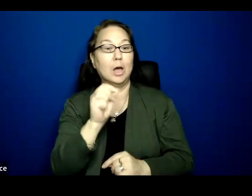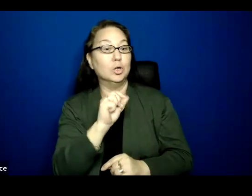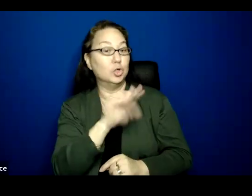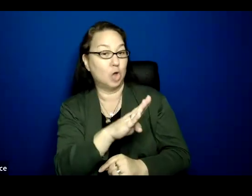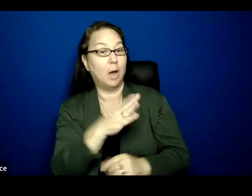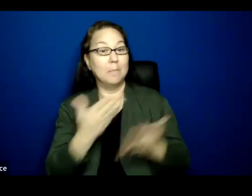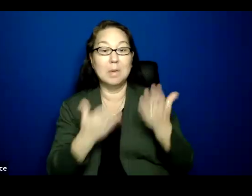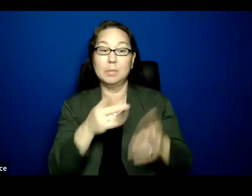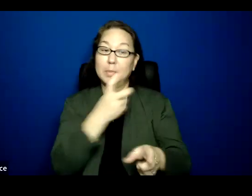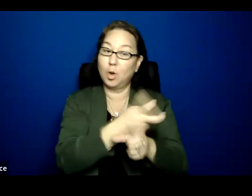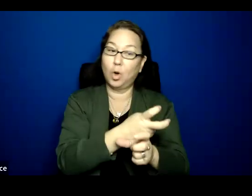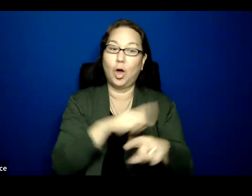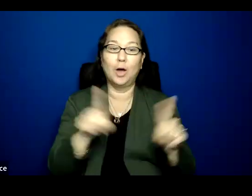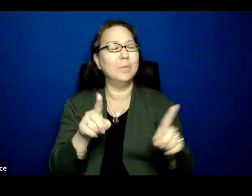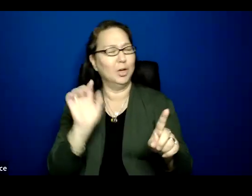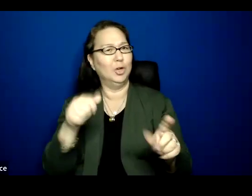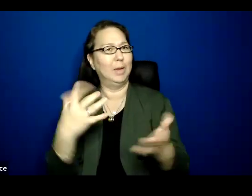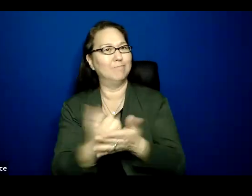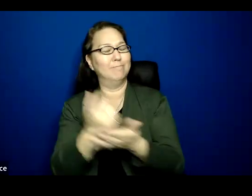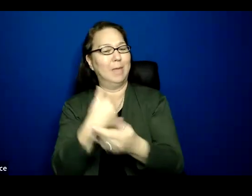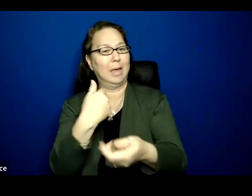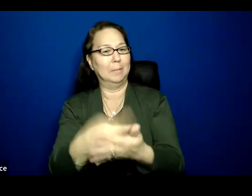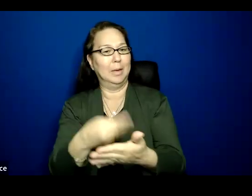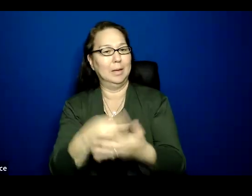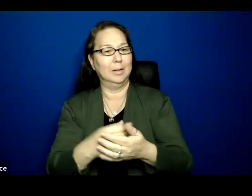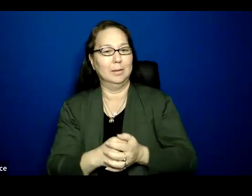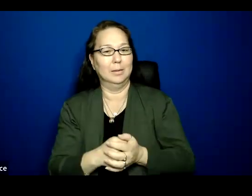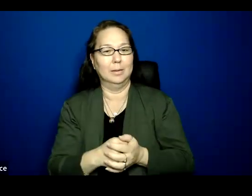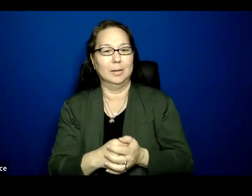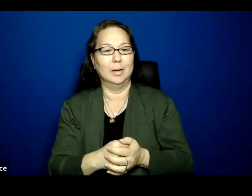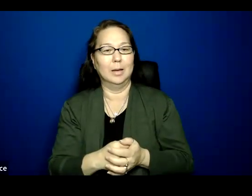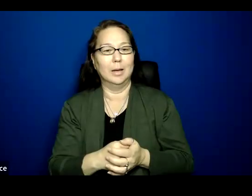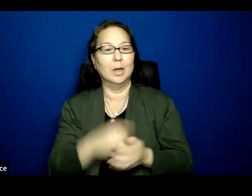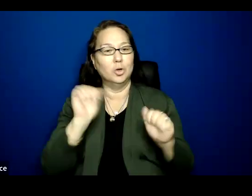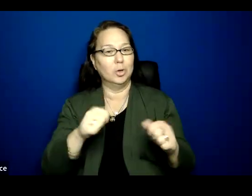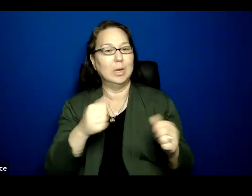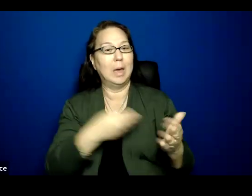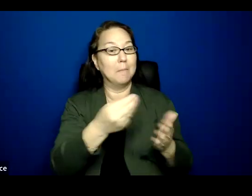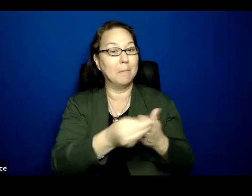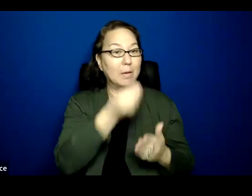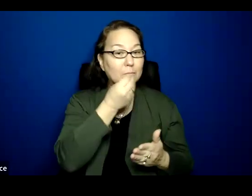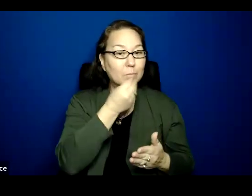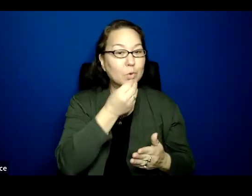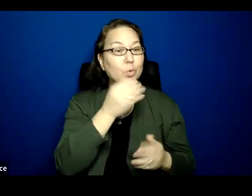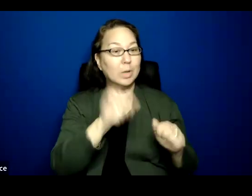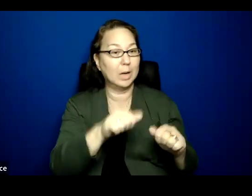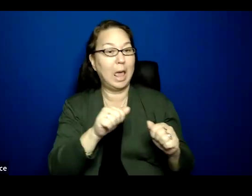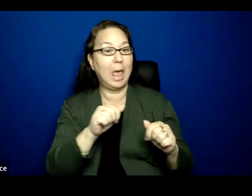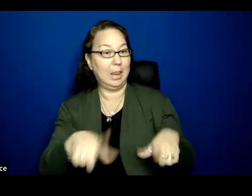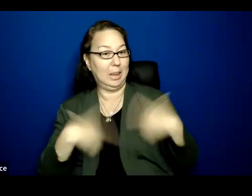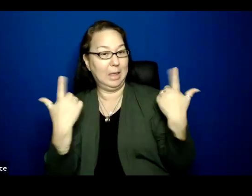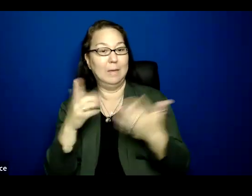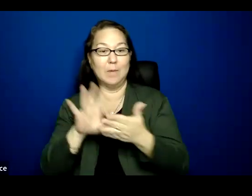with money, you can get food. With food, you can live and learn, taste, and something. And what I love